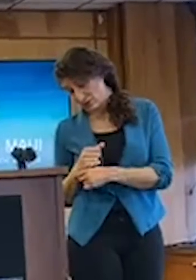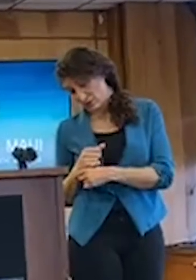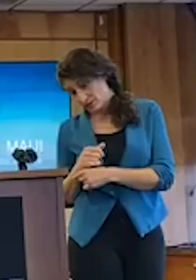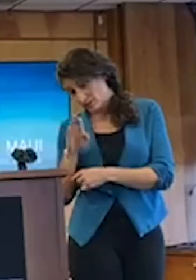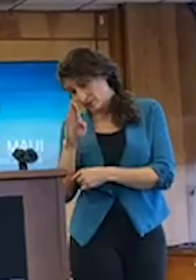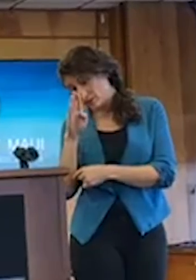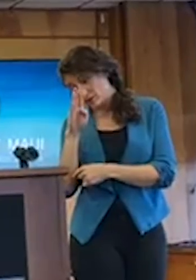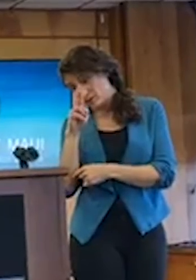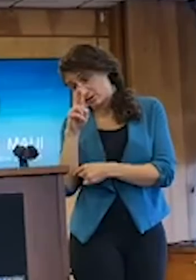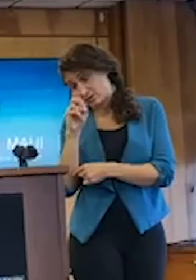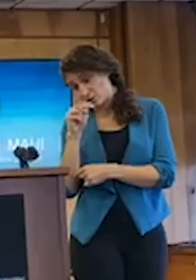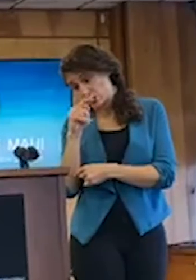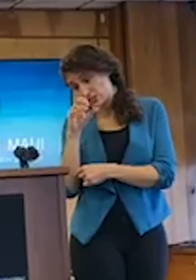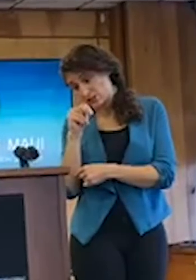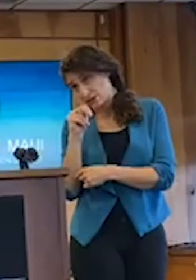Brenton, are you on?